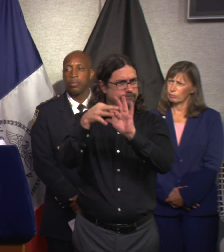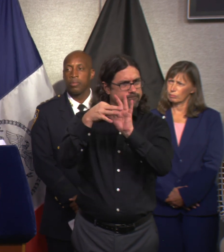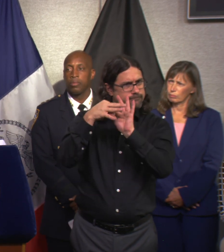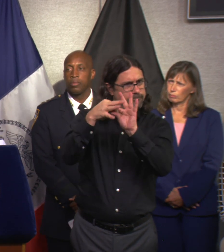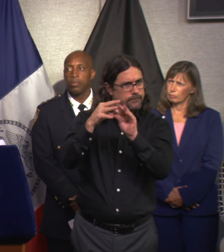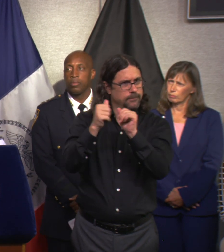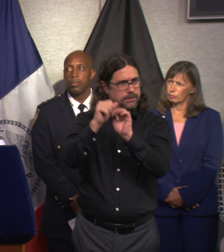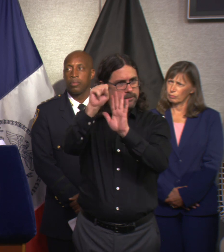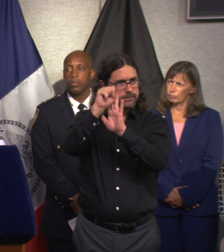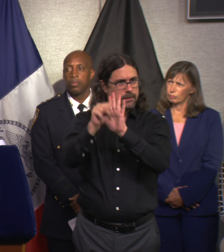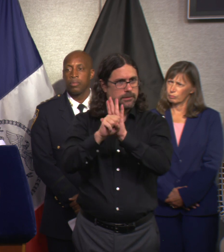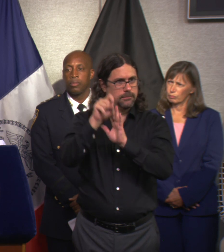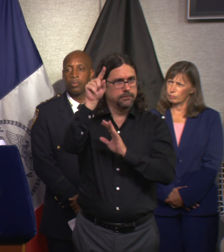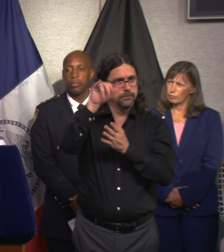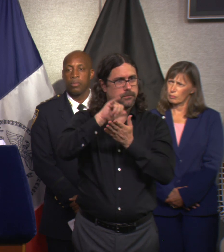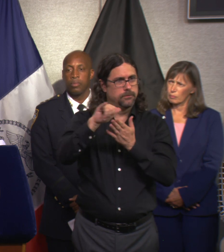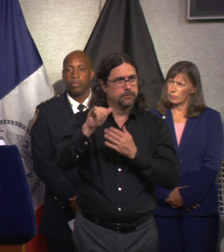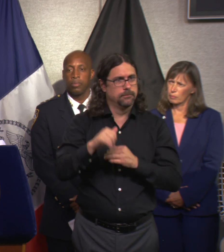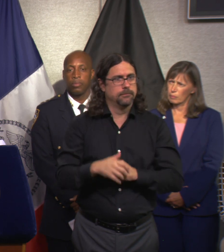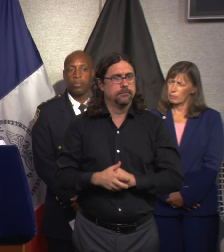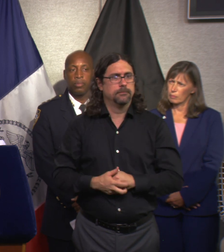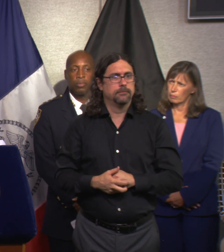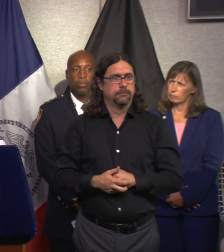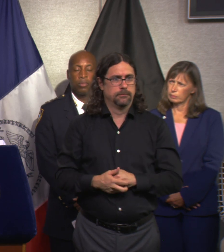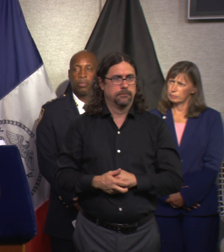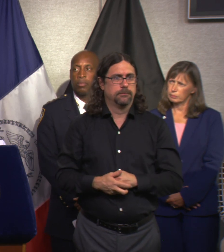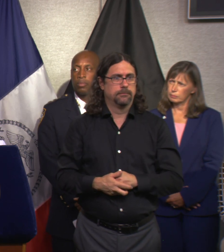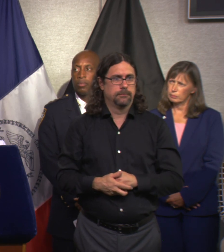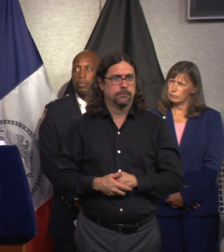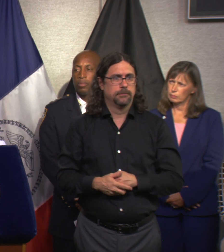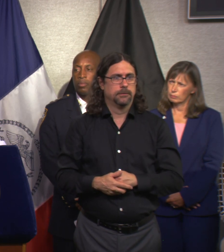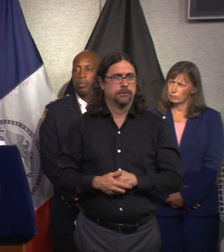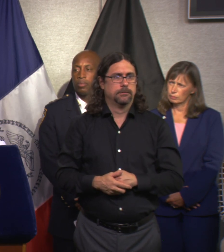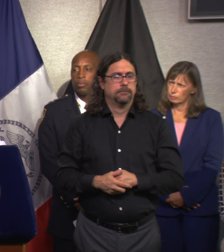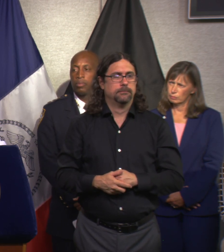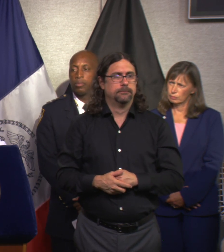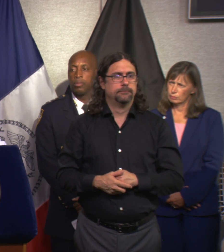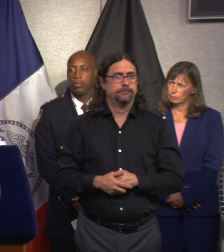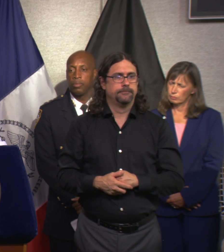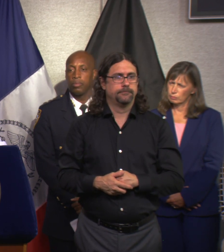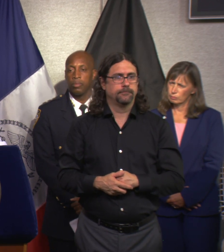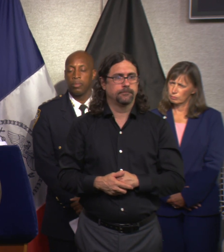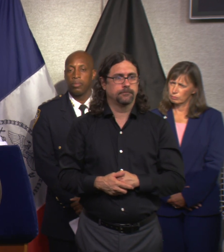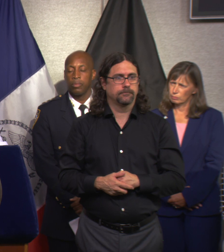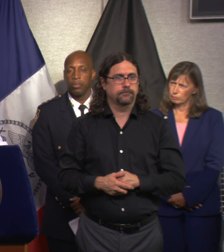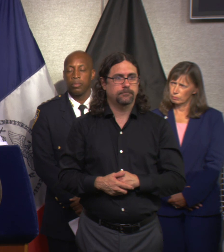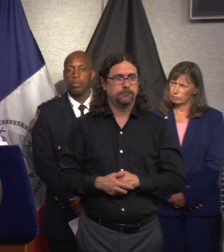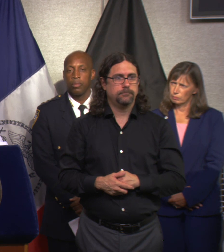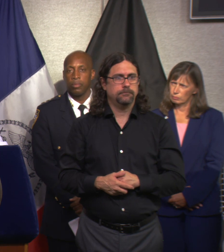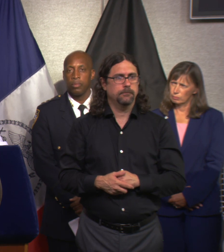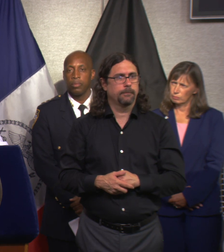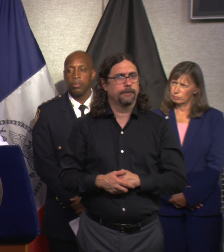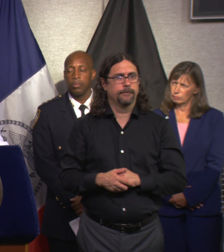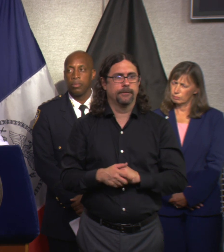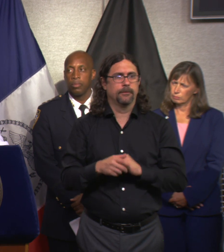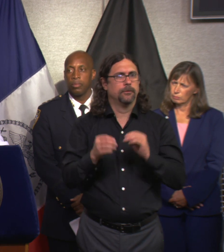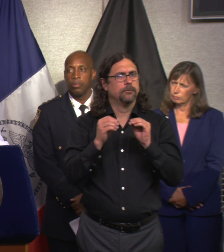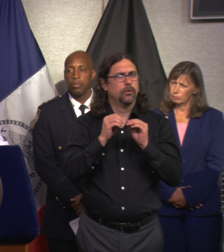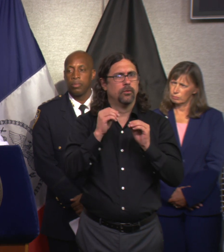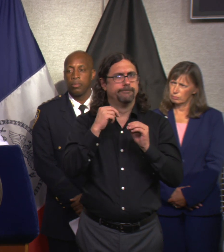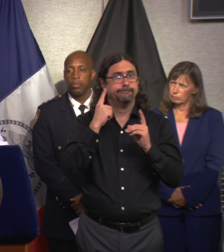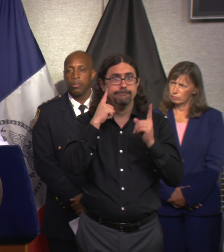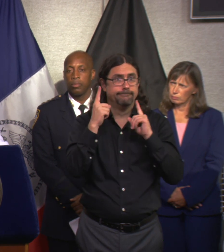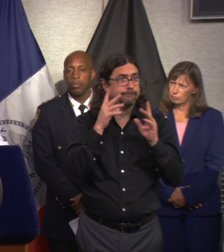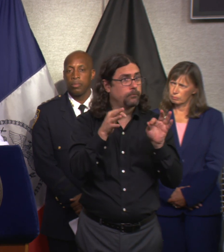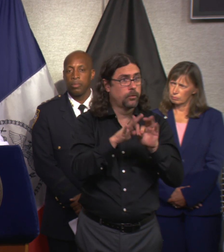hearing, this is much more about making sure we take care of individuals and get them to what they need, and that people are just